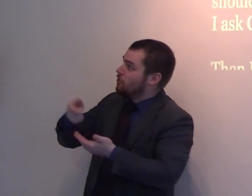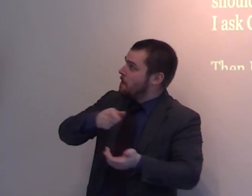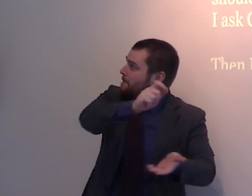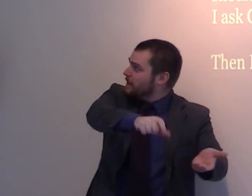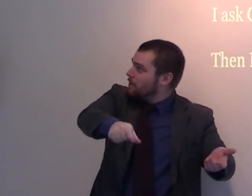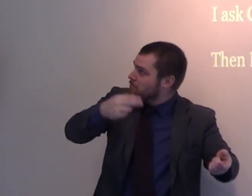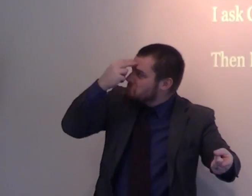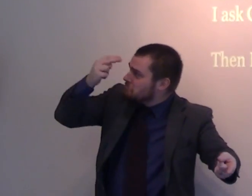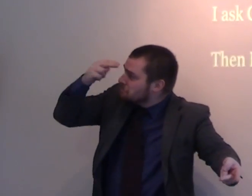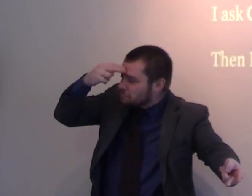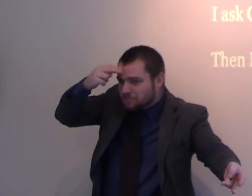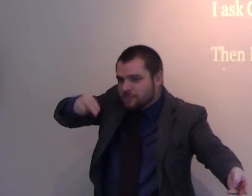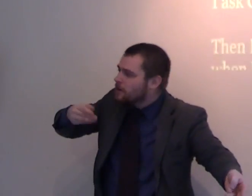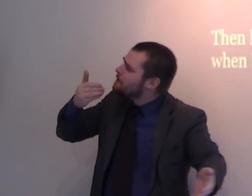Means I ask God to help them.